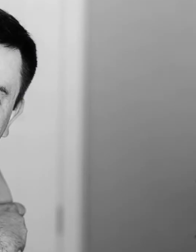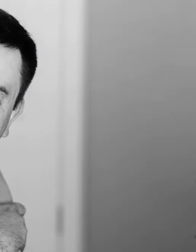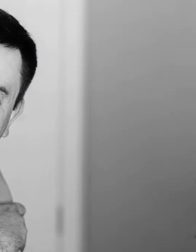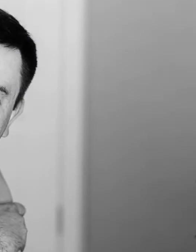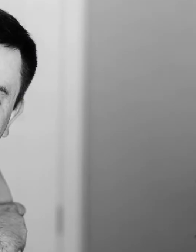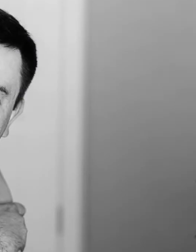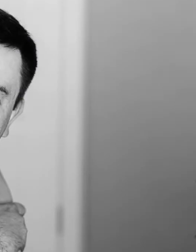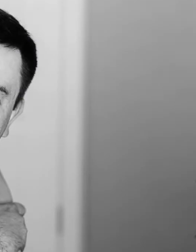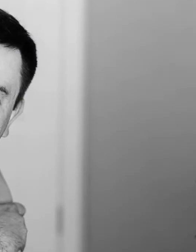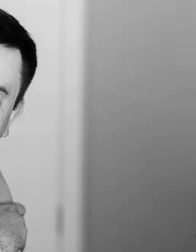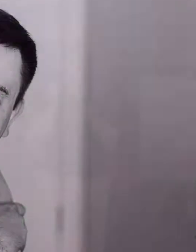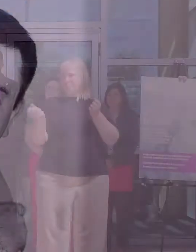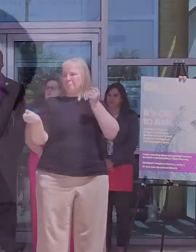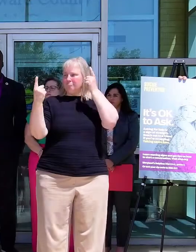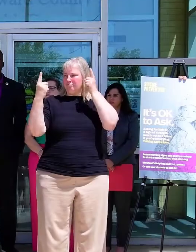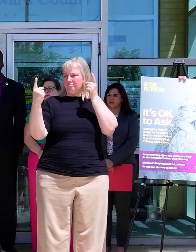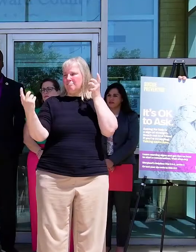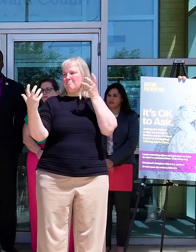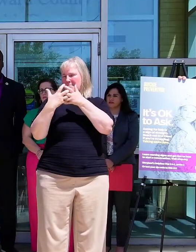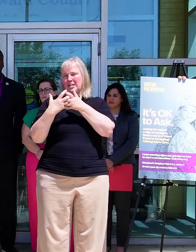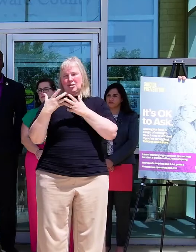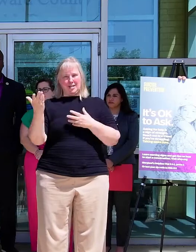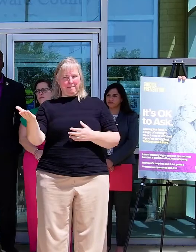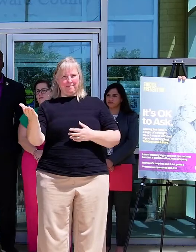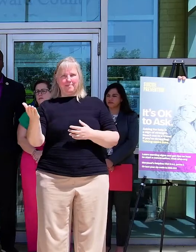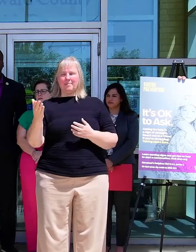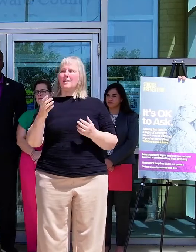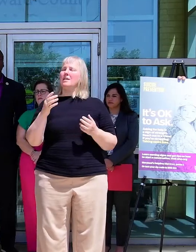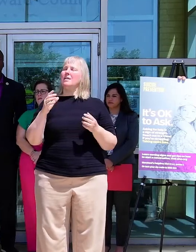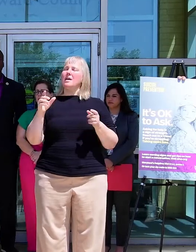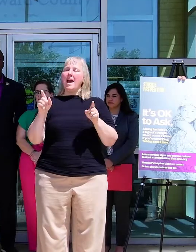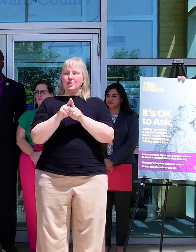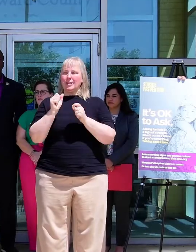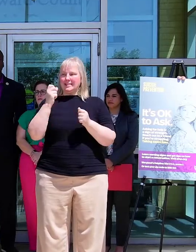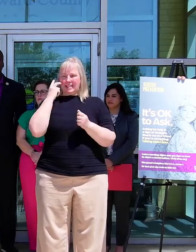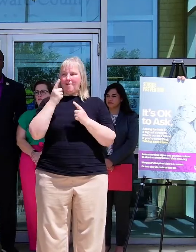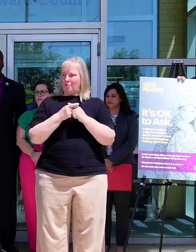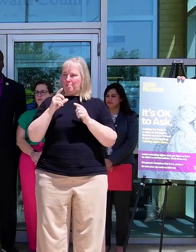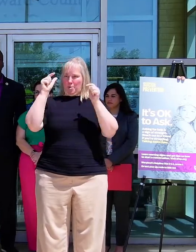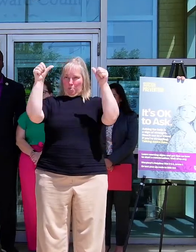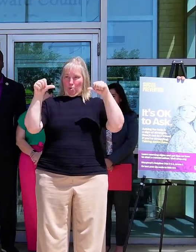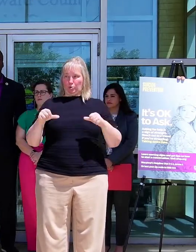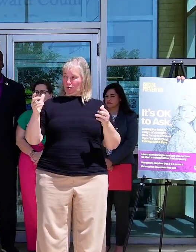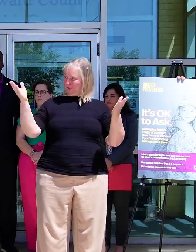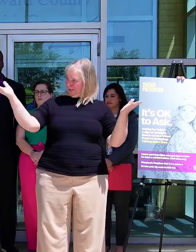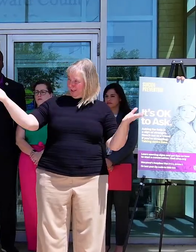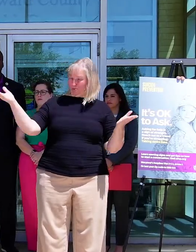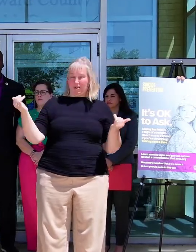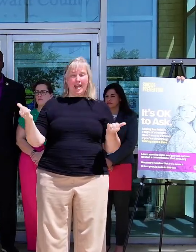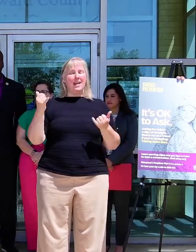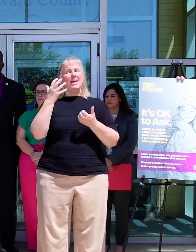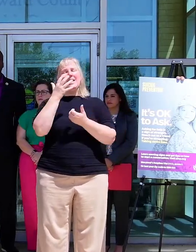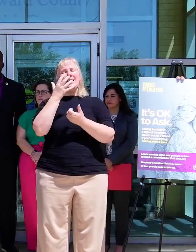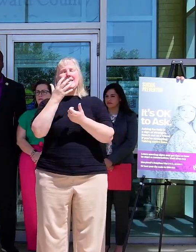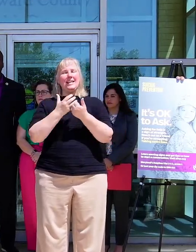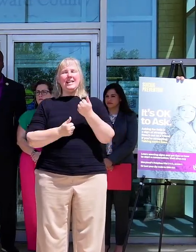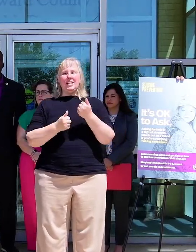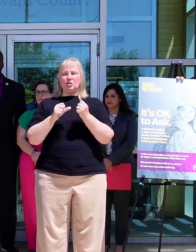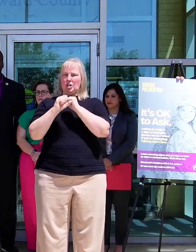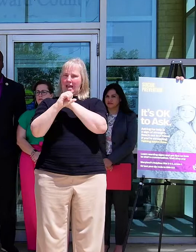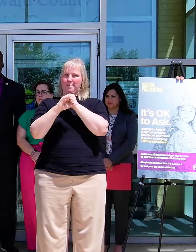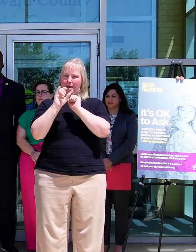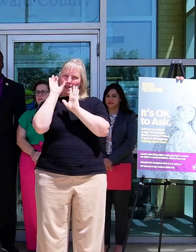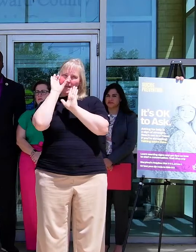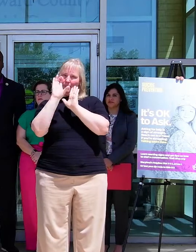resonate best with them. As you can see by the posters we have here today, each campaign